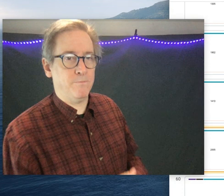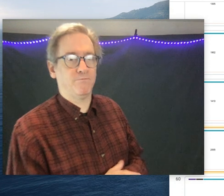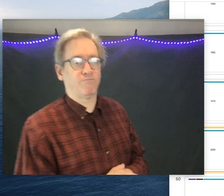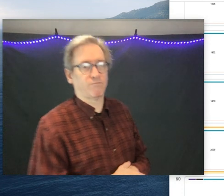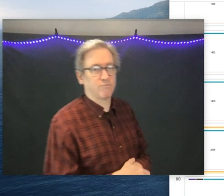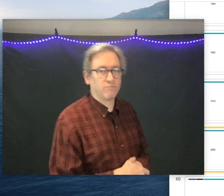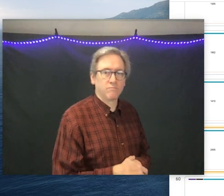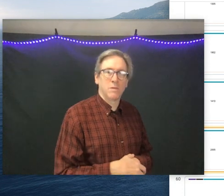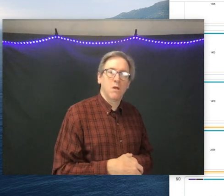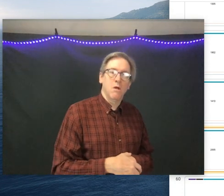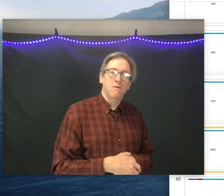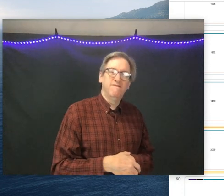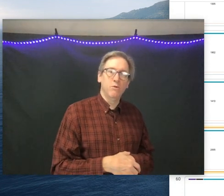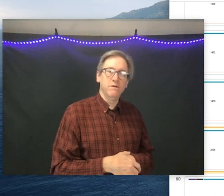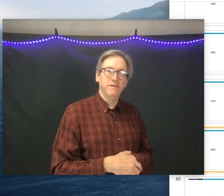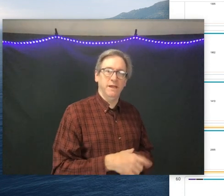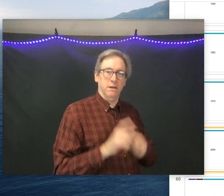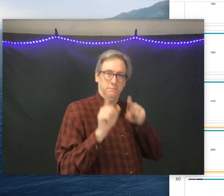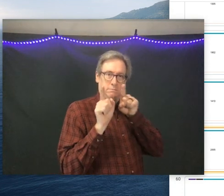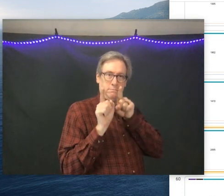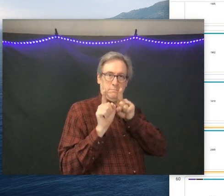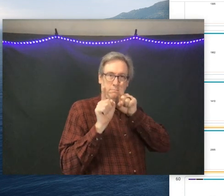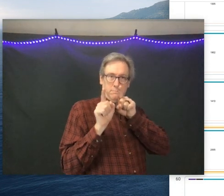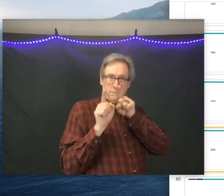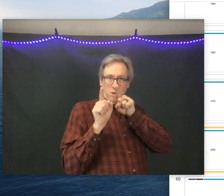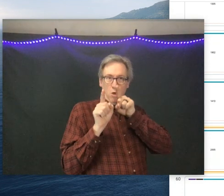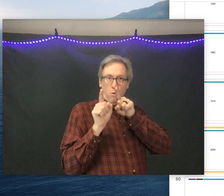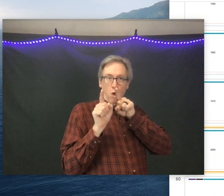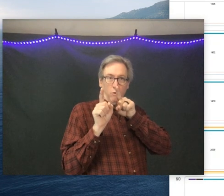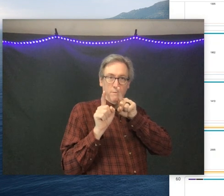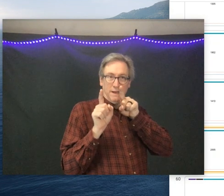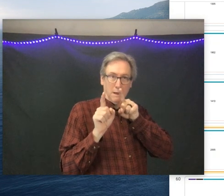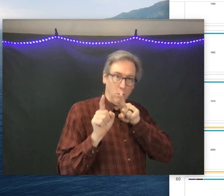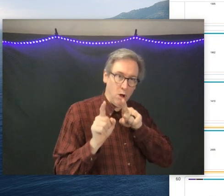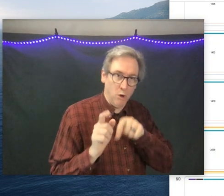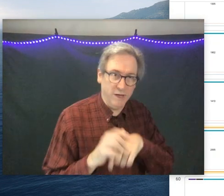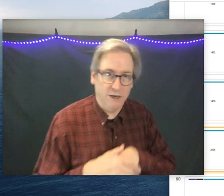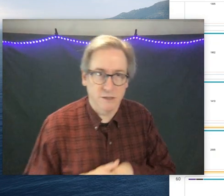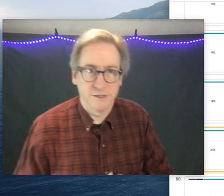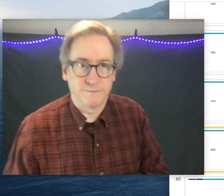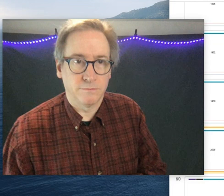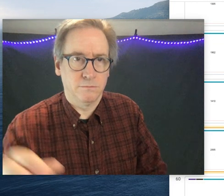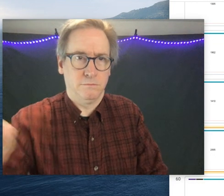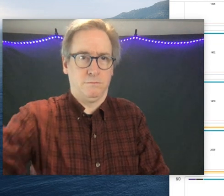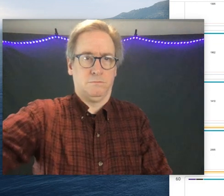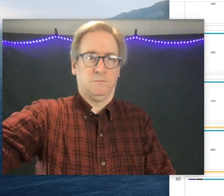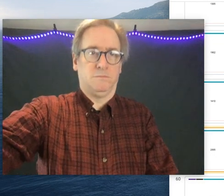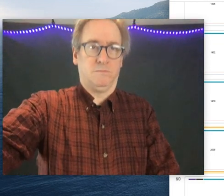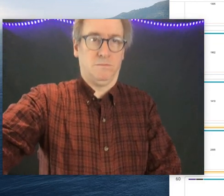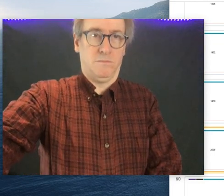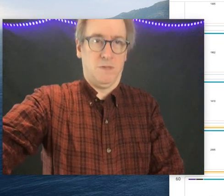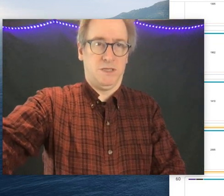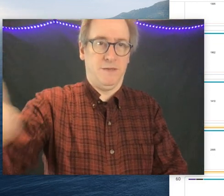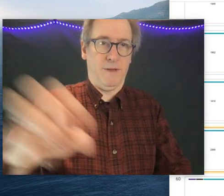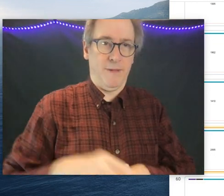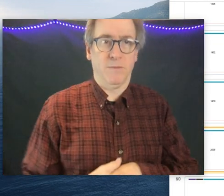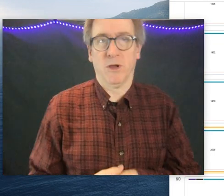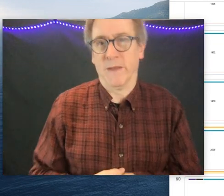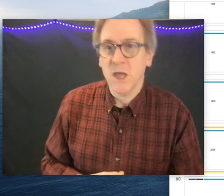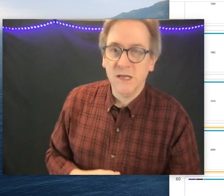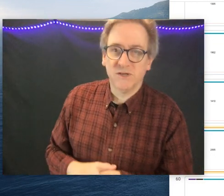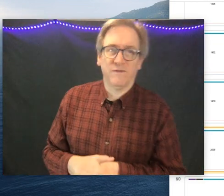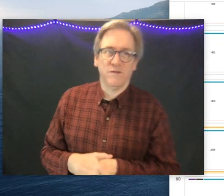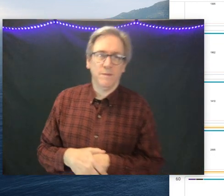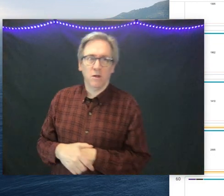Now, for the the middle 00 years. Just tip that back.